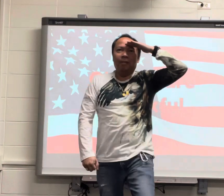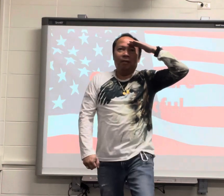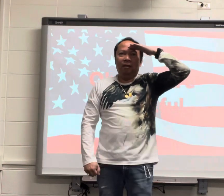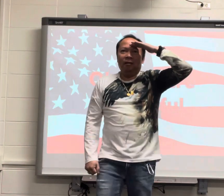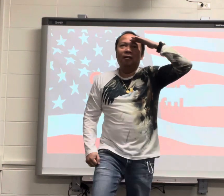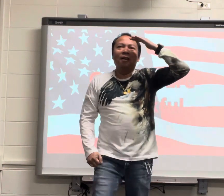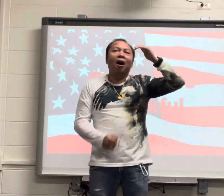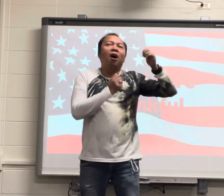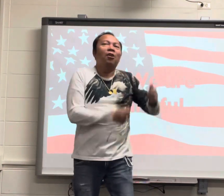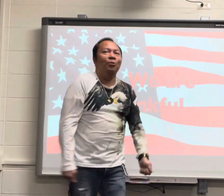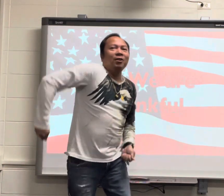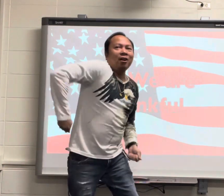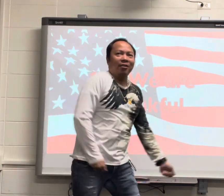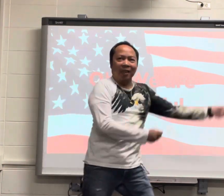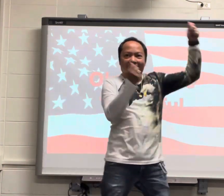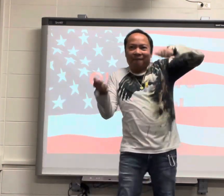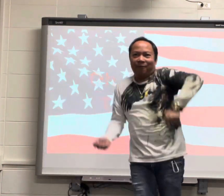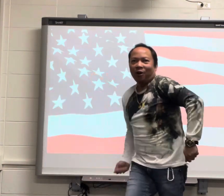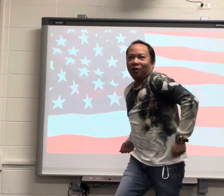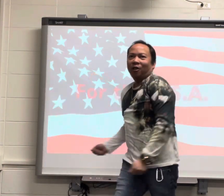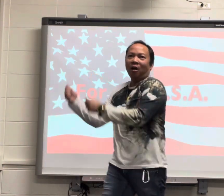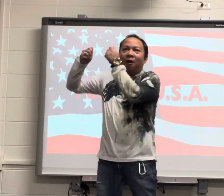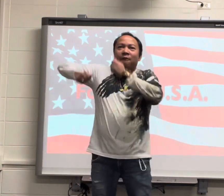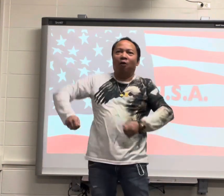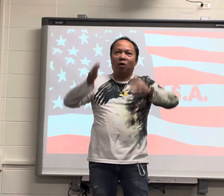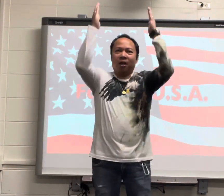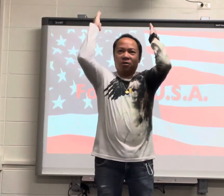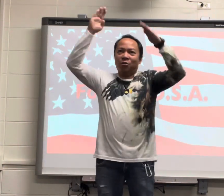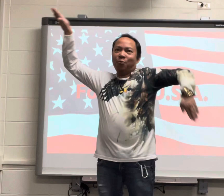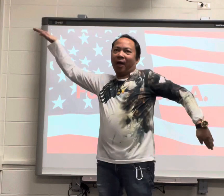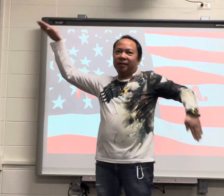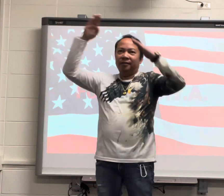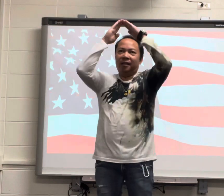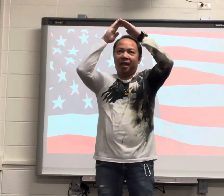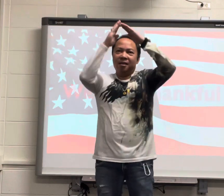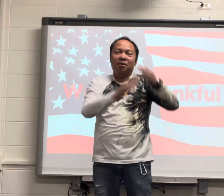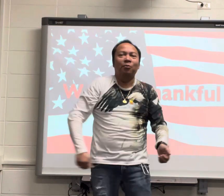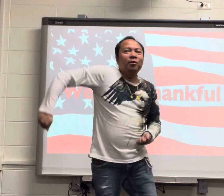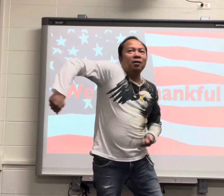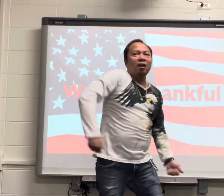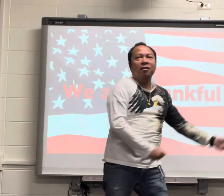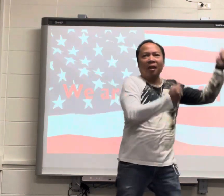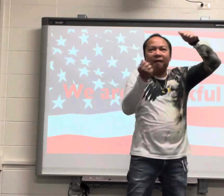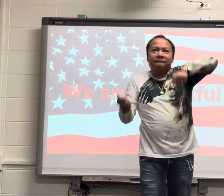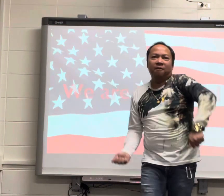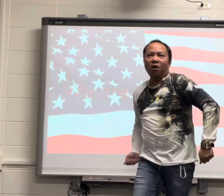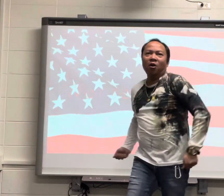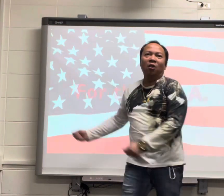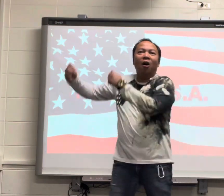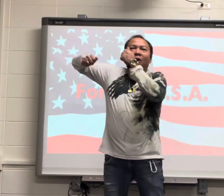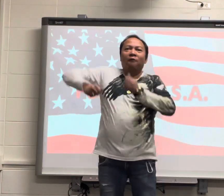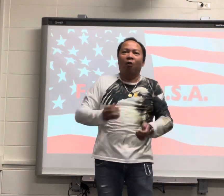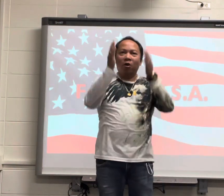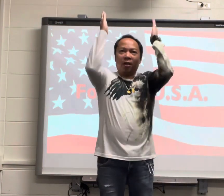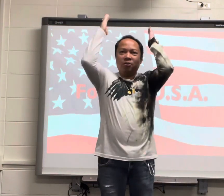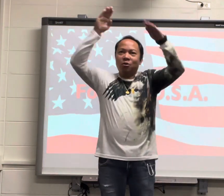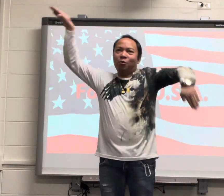blue oh we are thankful for the USA we are thankful for the